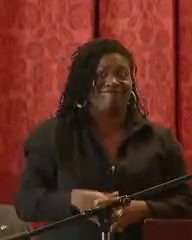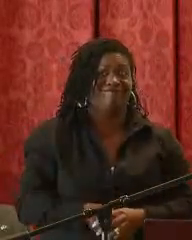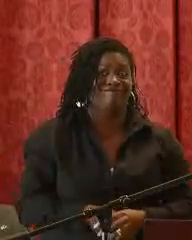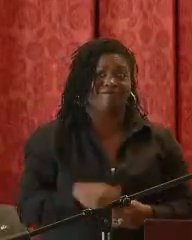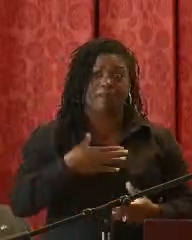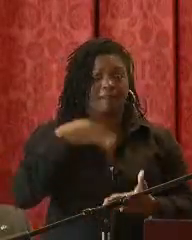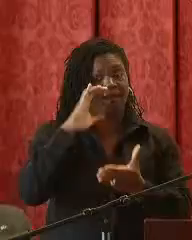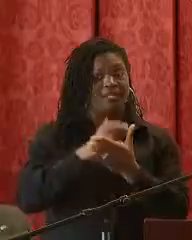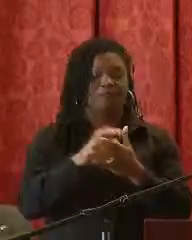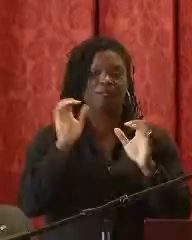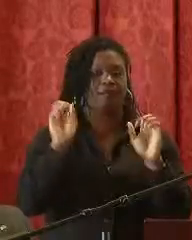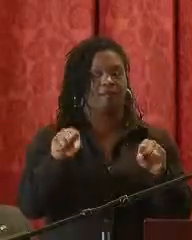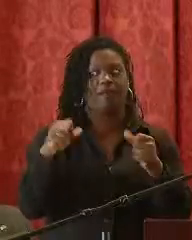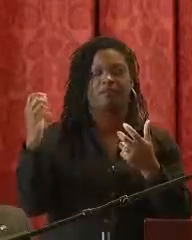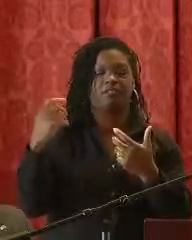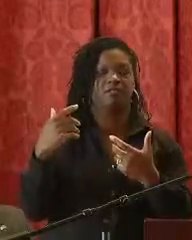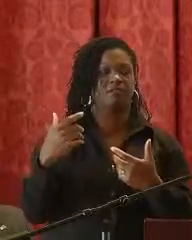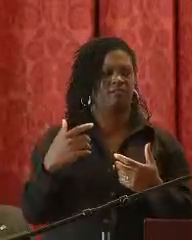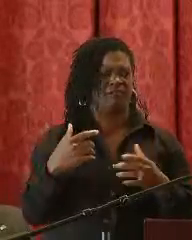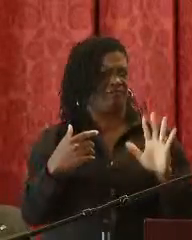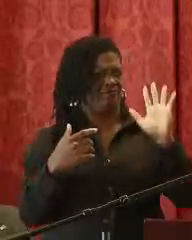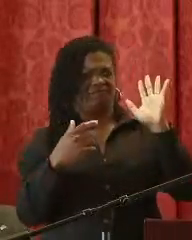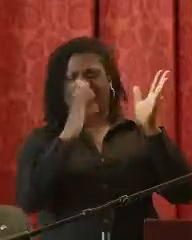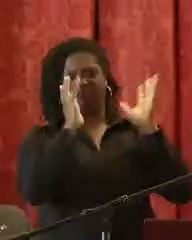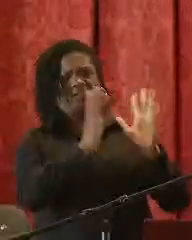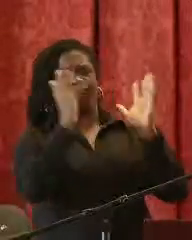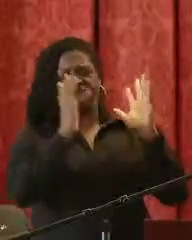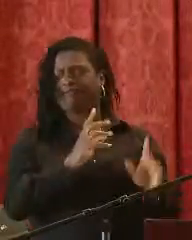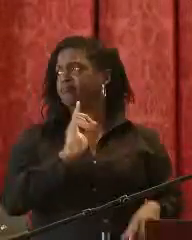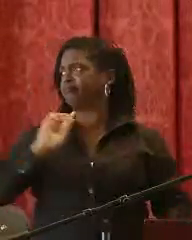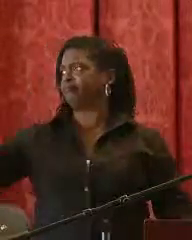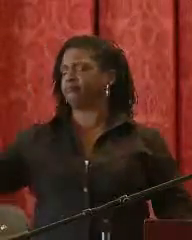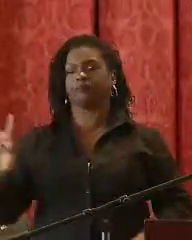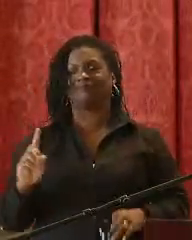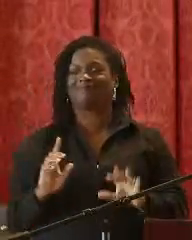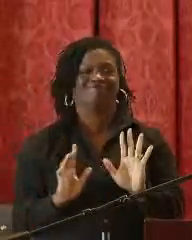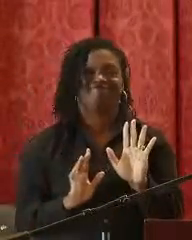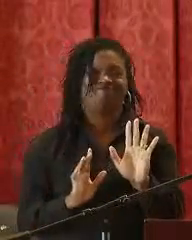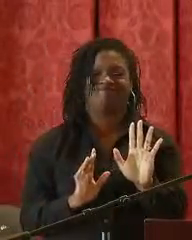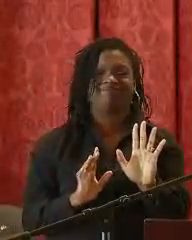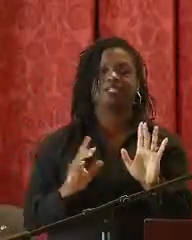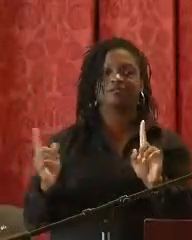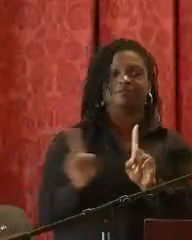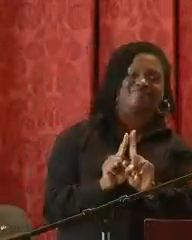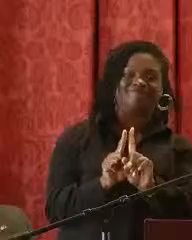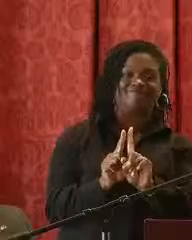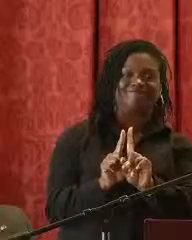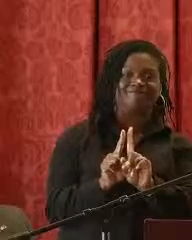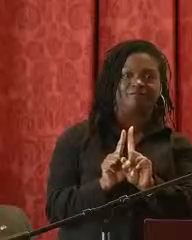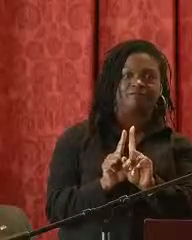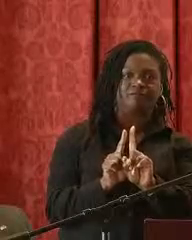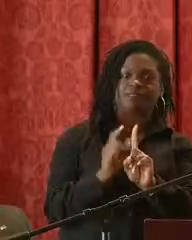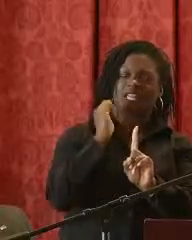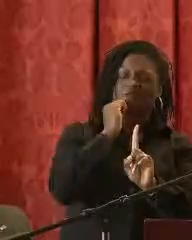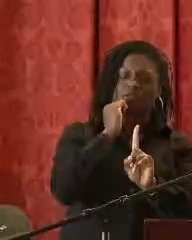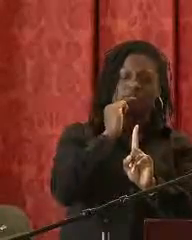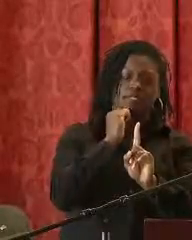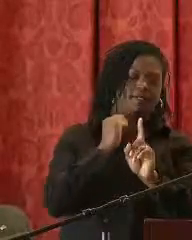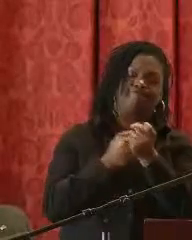He could have walked away. He didn't. He stayed by my side every single day. And he makes me who I am today.